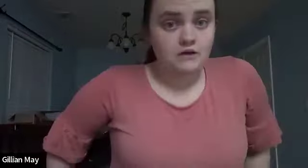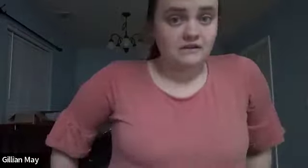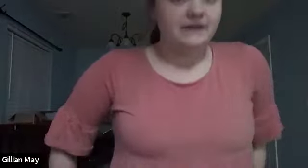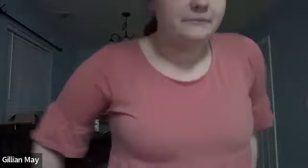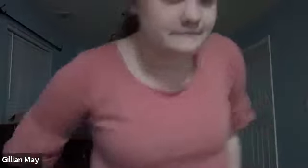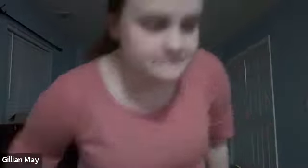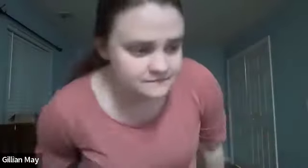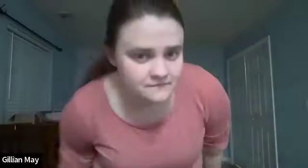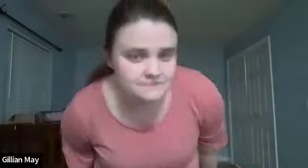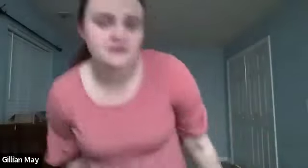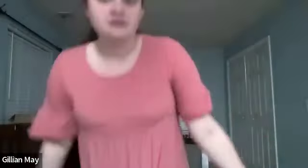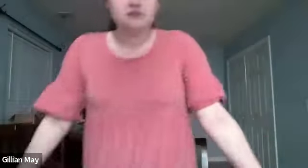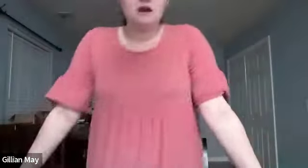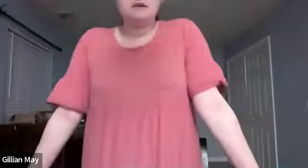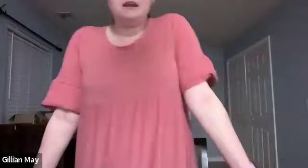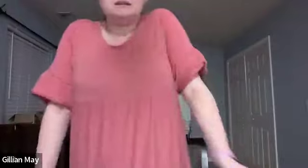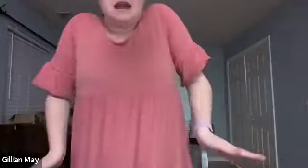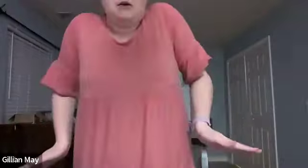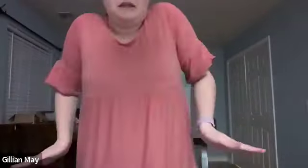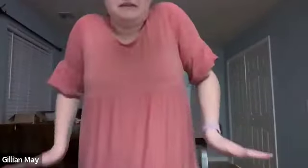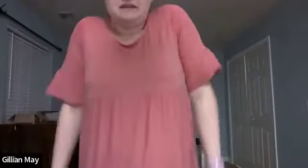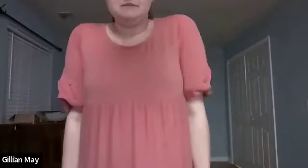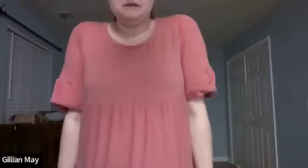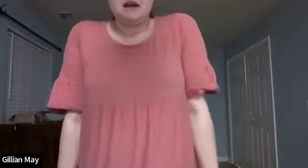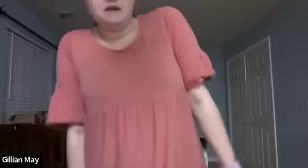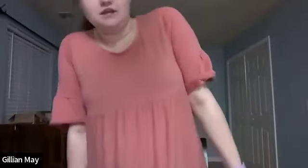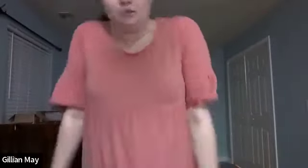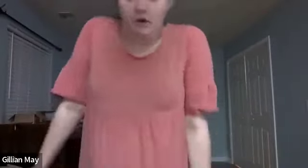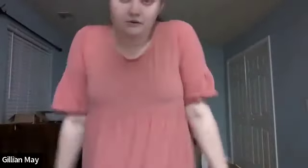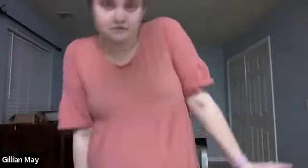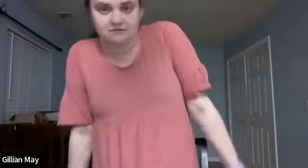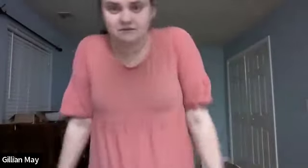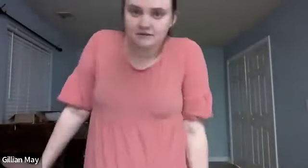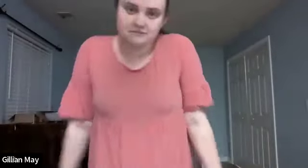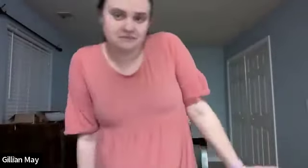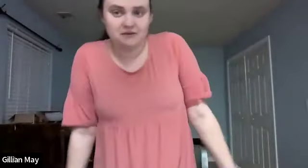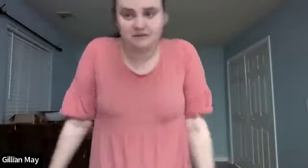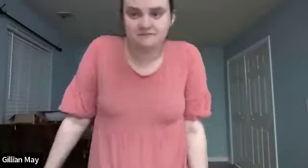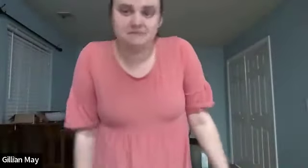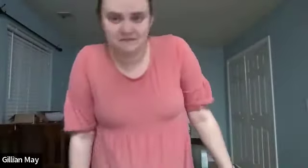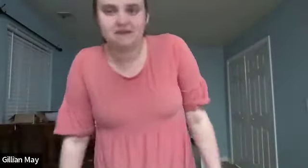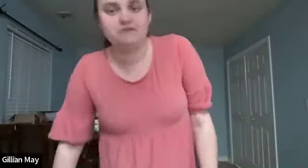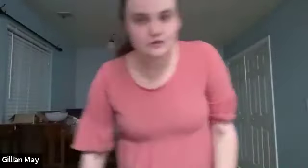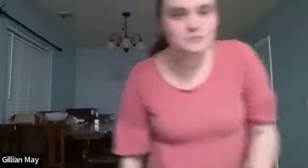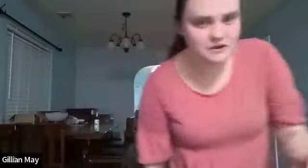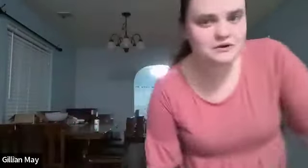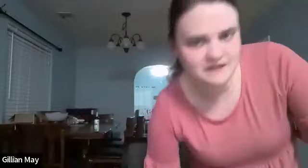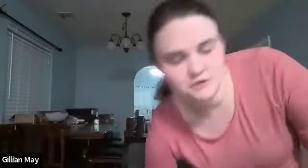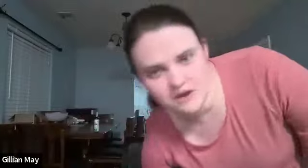waddling. You have your hands kind of out like this, but down, and you waddle. Penguin. Like full blown, like you're waddling